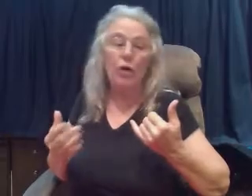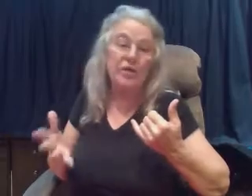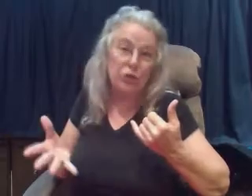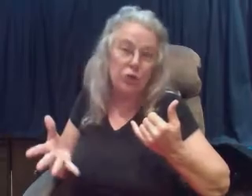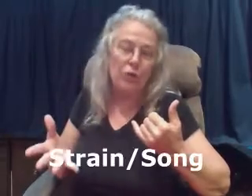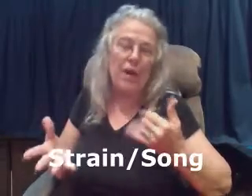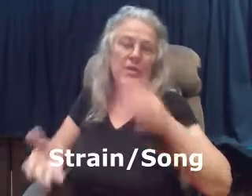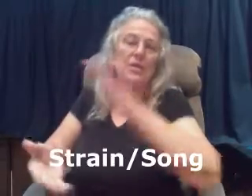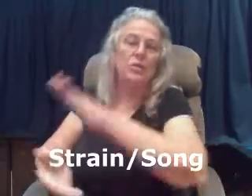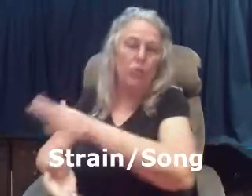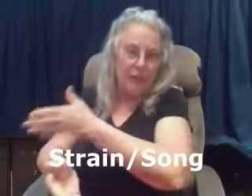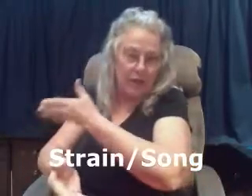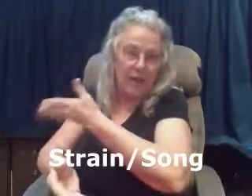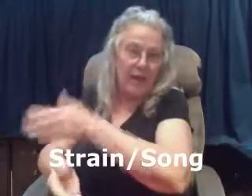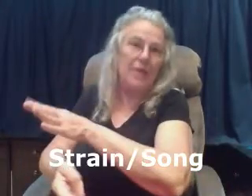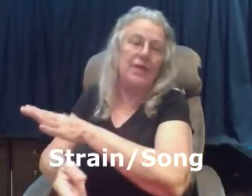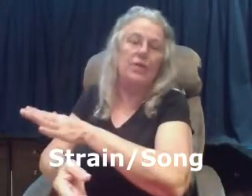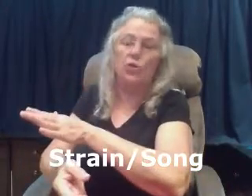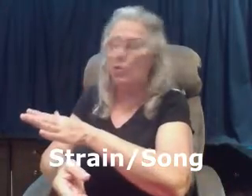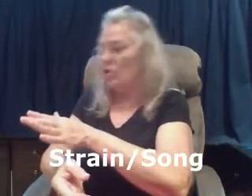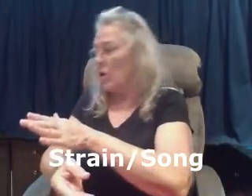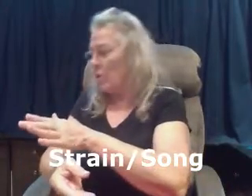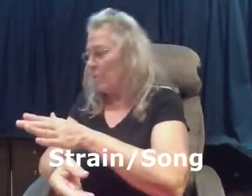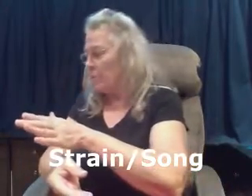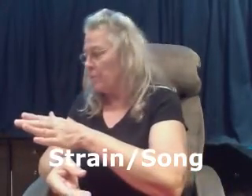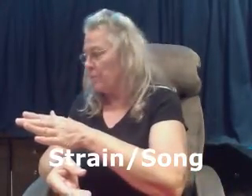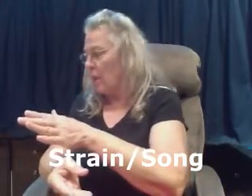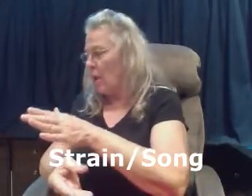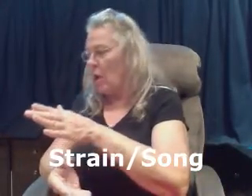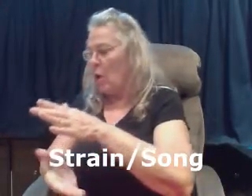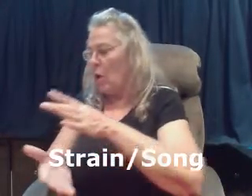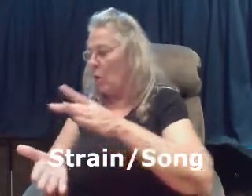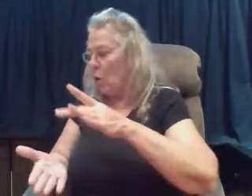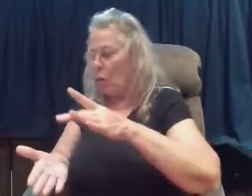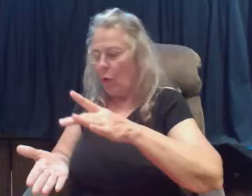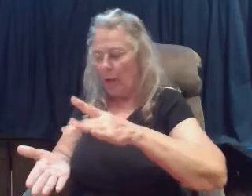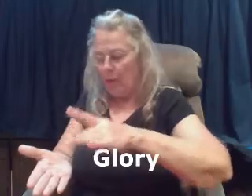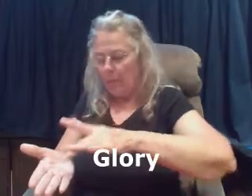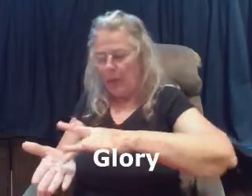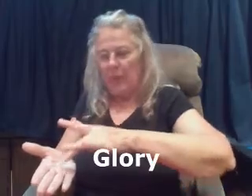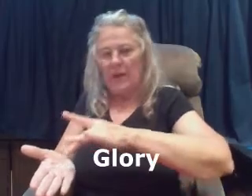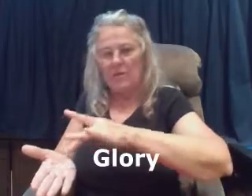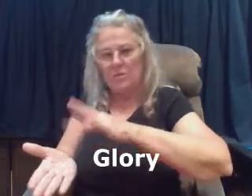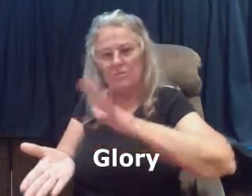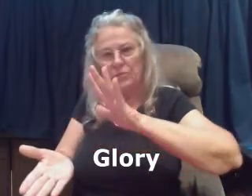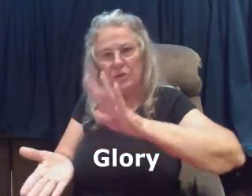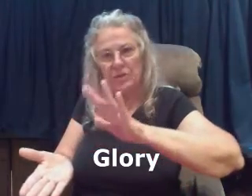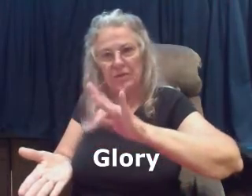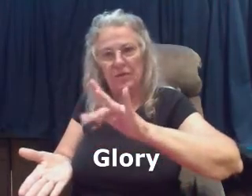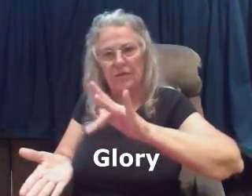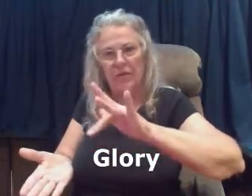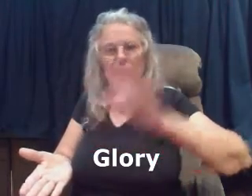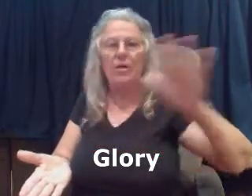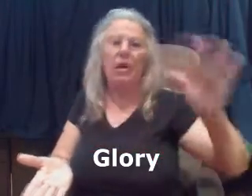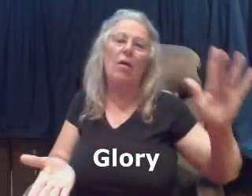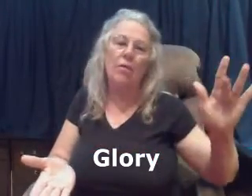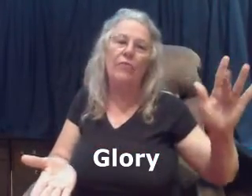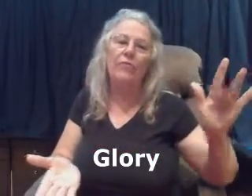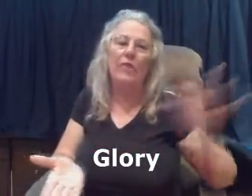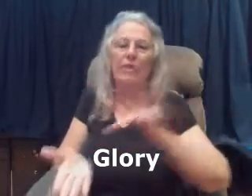Joyous strains, and so there again is your song. Gloria, and that's your center finger, and I call it the feeling